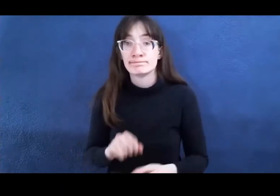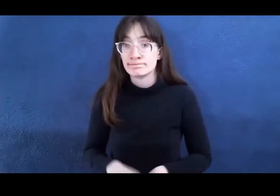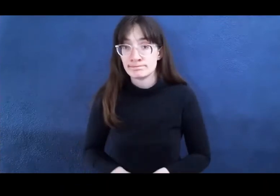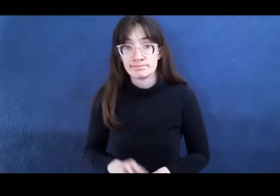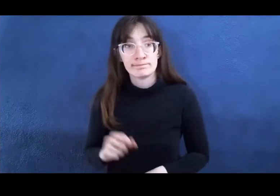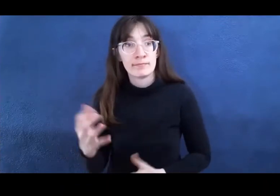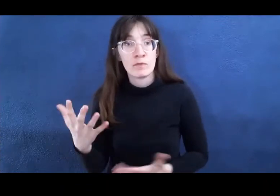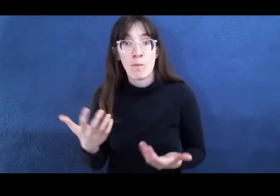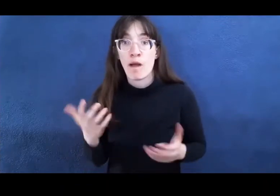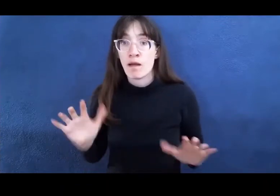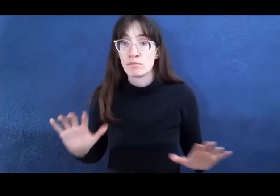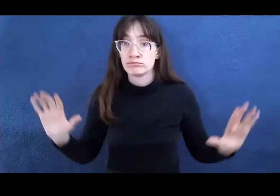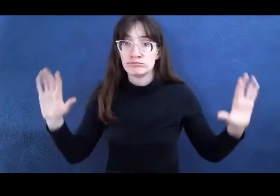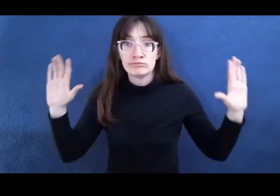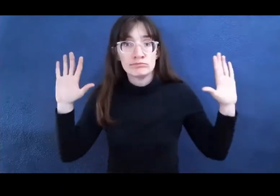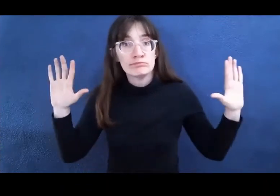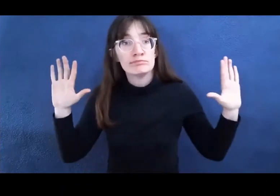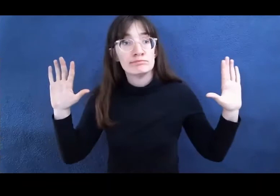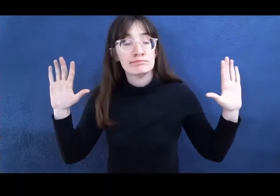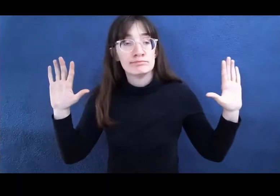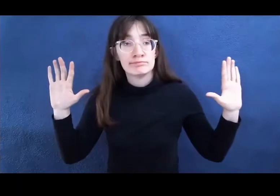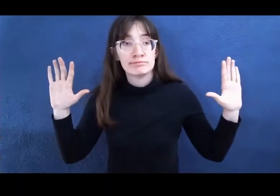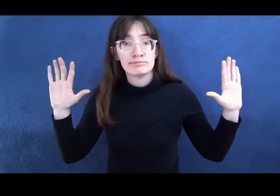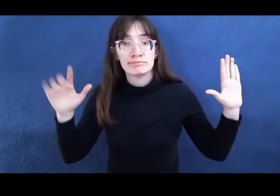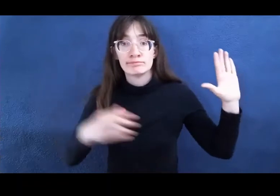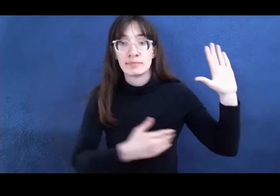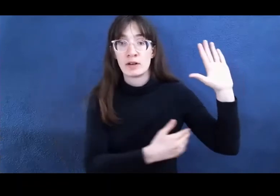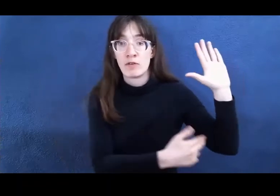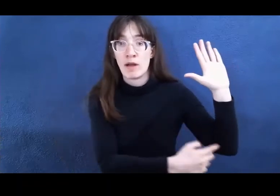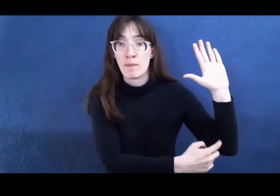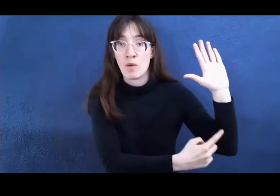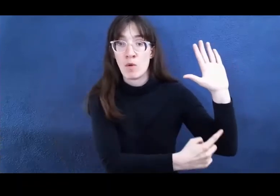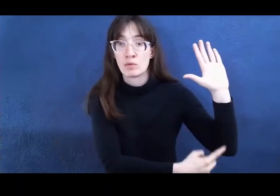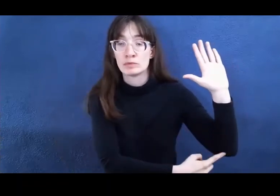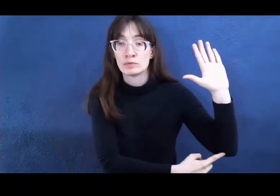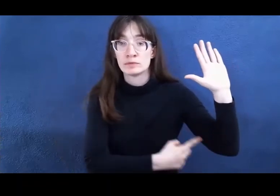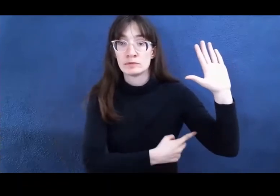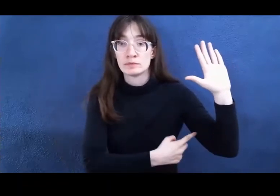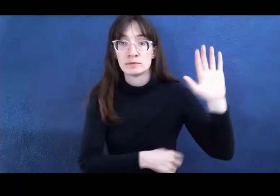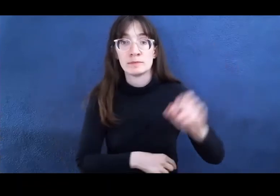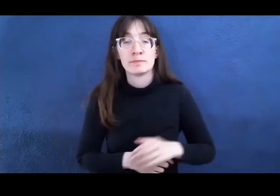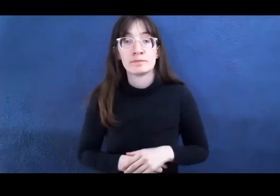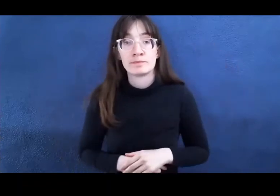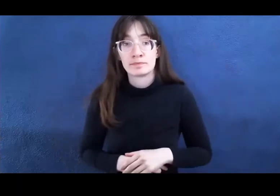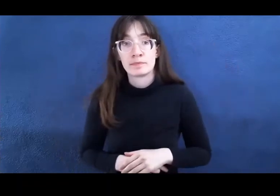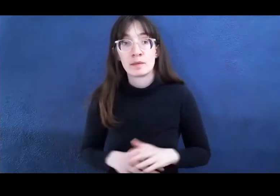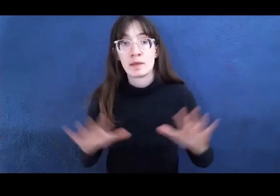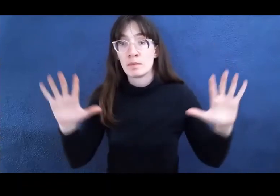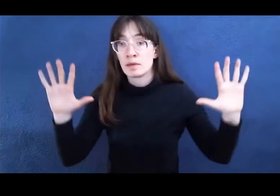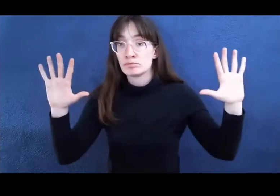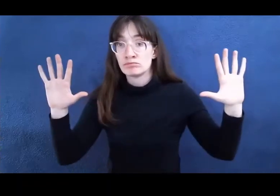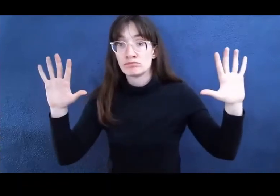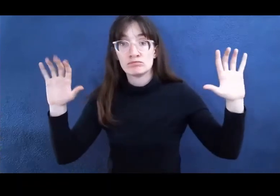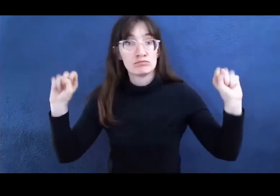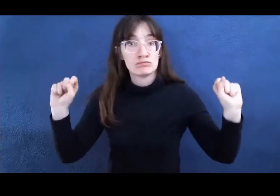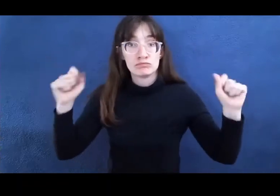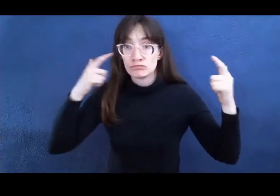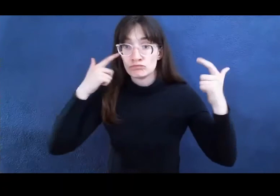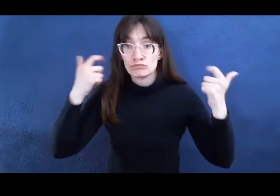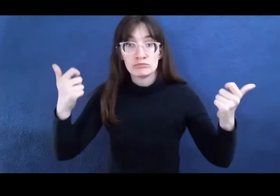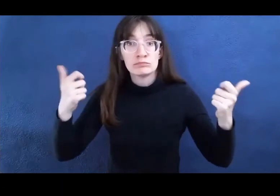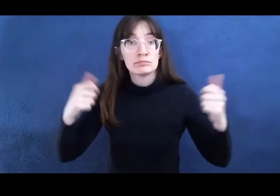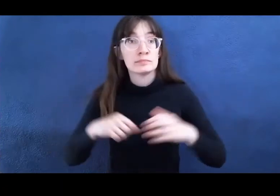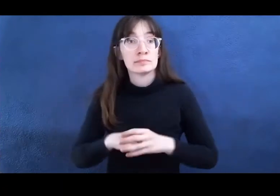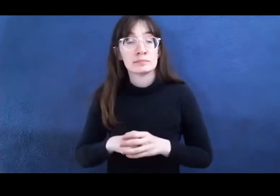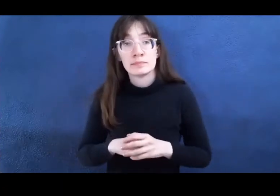your arms out to your sides, maybe bending at your elbows. Your hands might be open or maybe they're closed. And if you like, you could